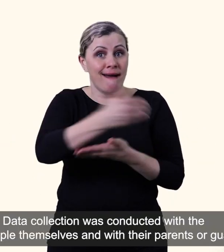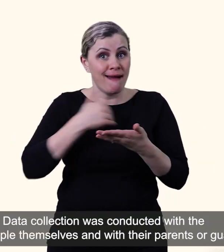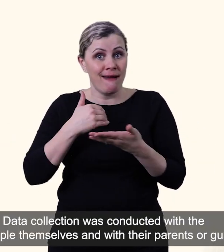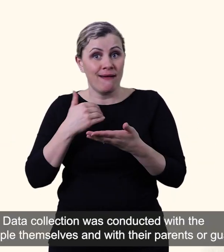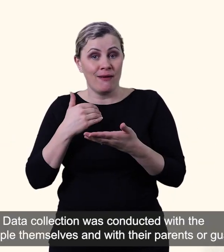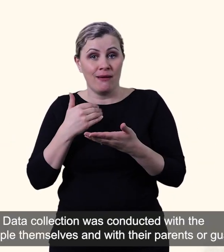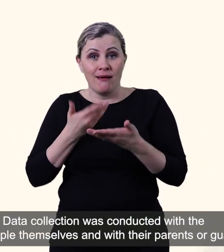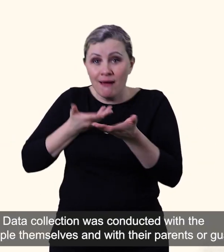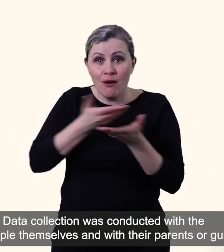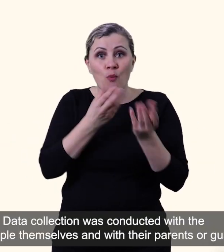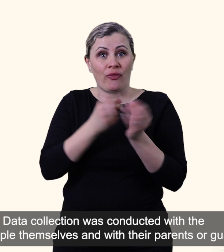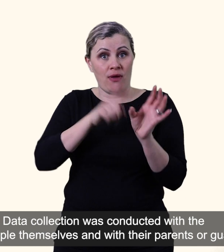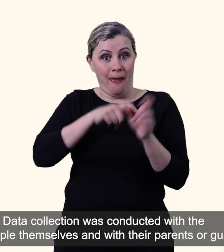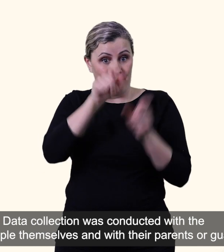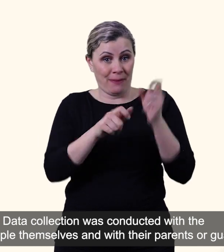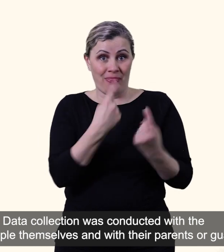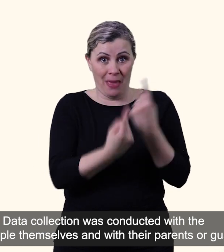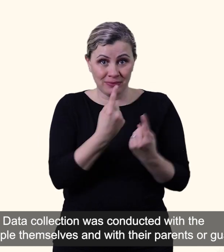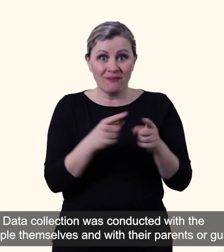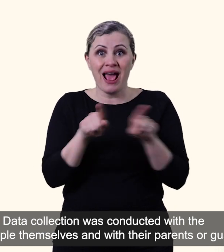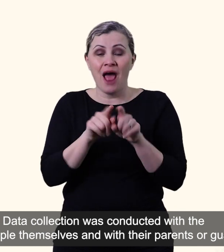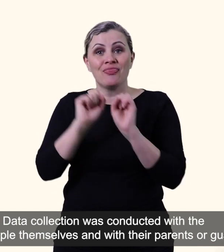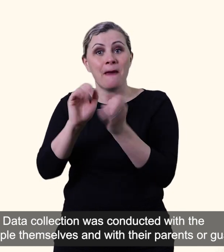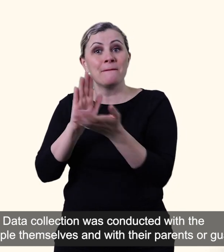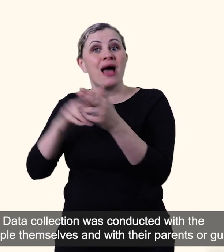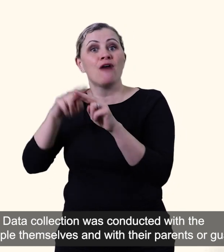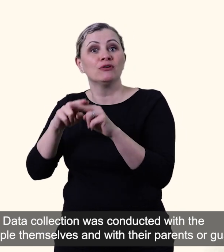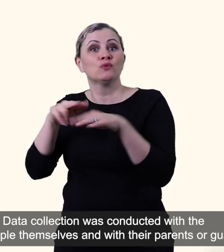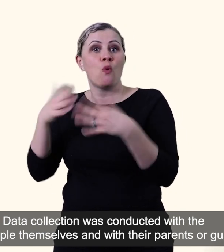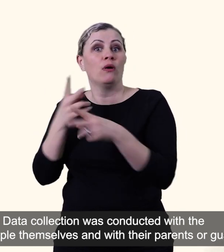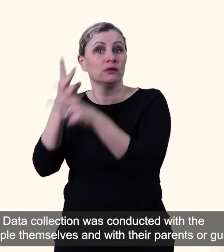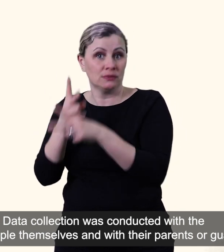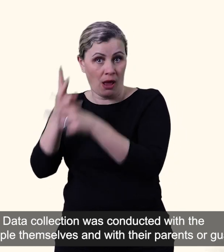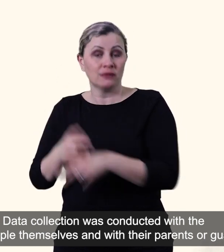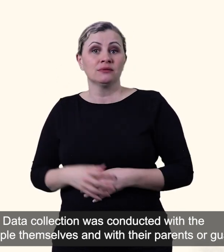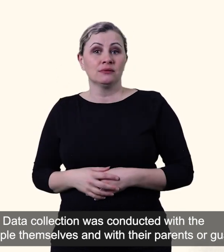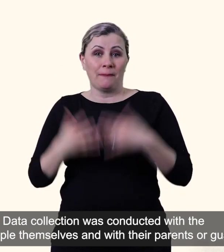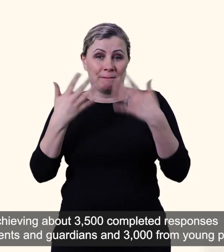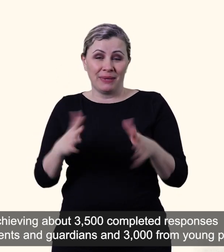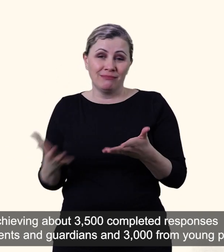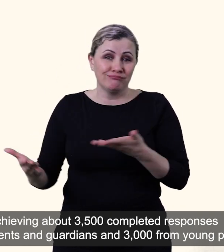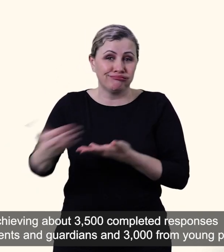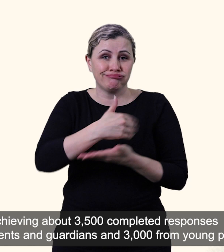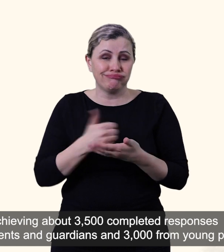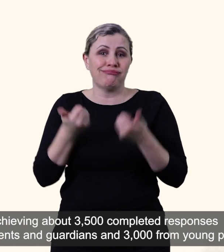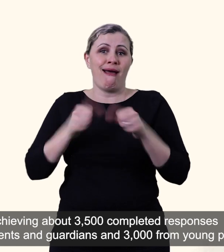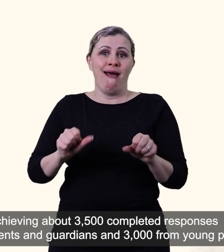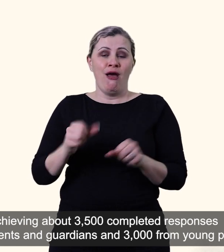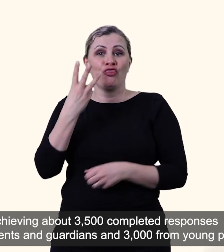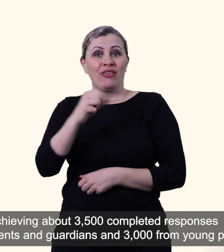Data collection was conducted with the young people themselves and with their parents or guardians, achieving